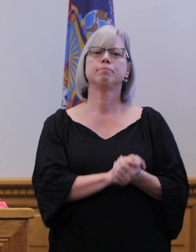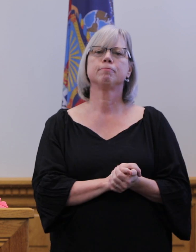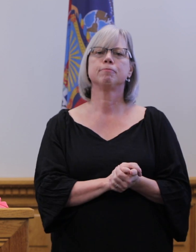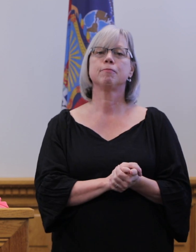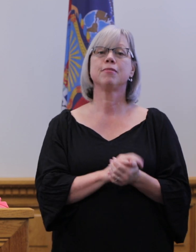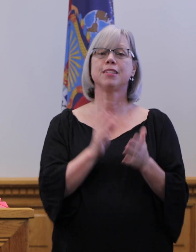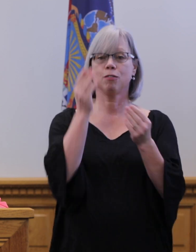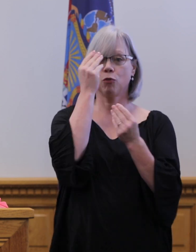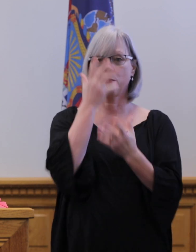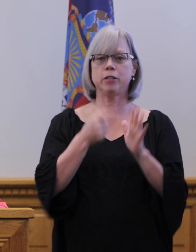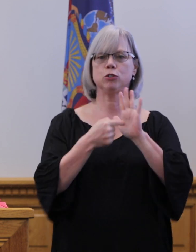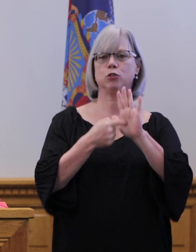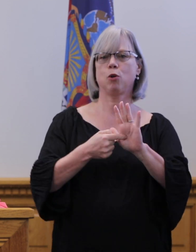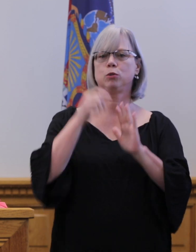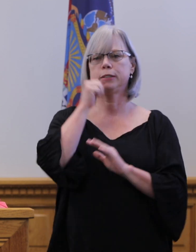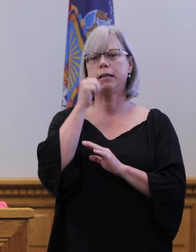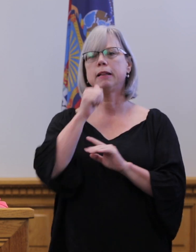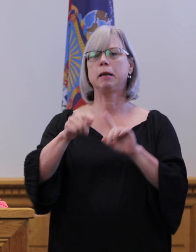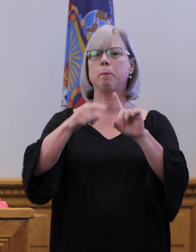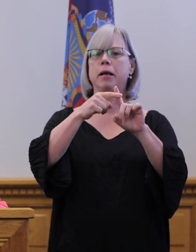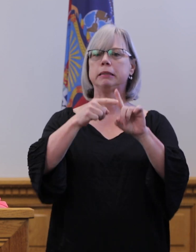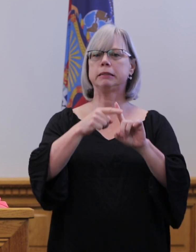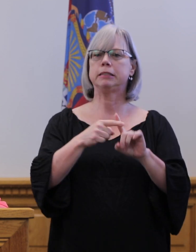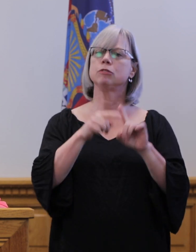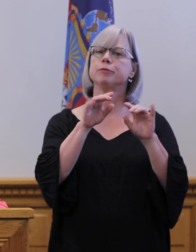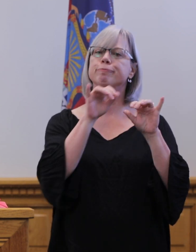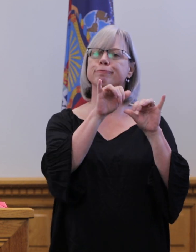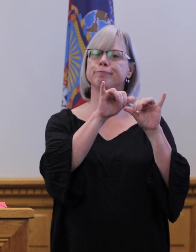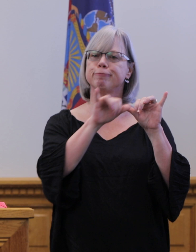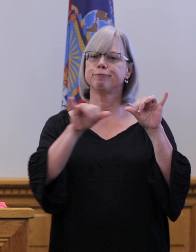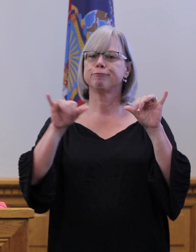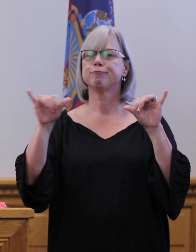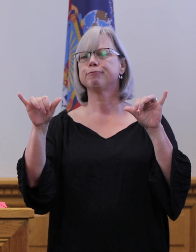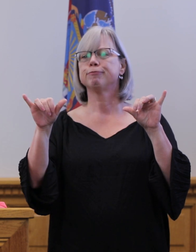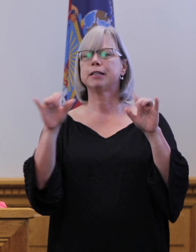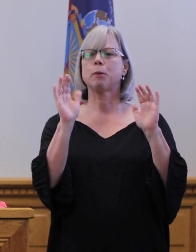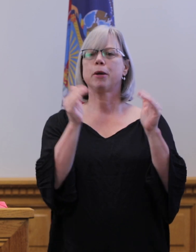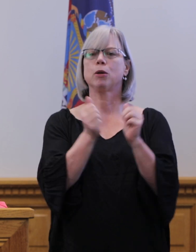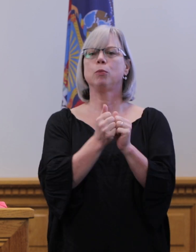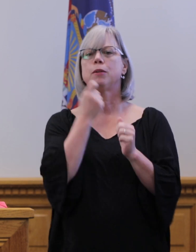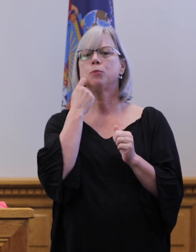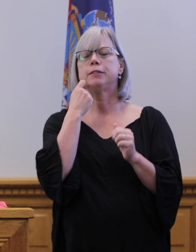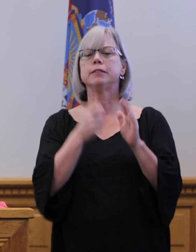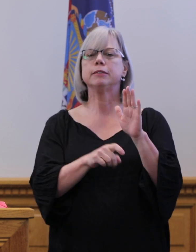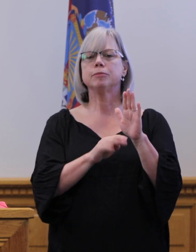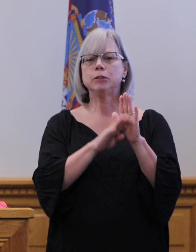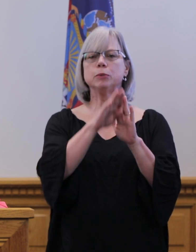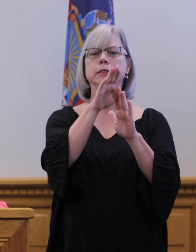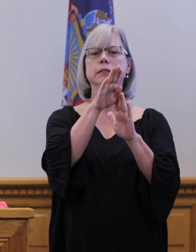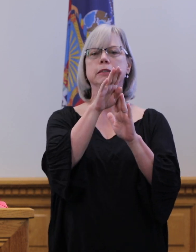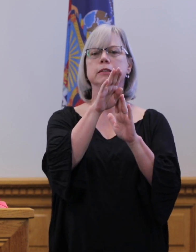data shows that our daily positive case counts are relatively stable when compared to recent increases elsewhere in the state and